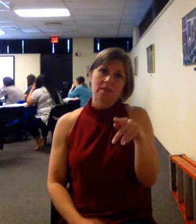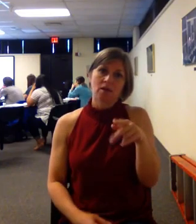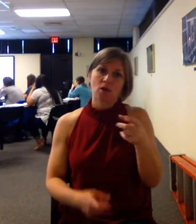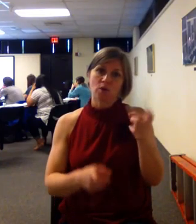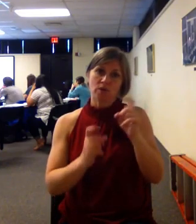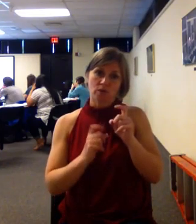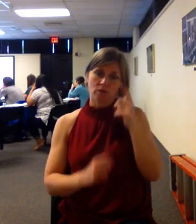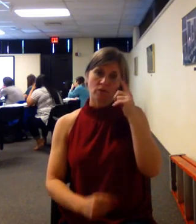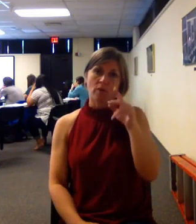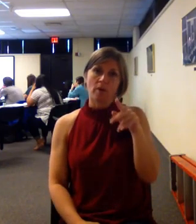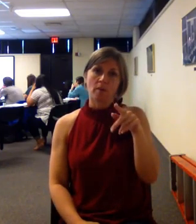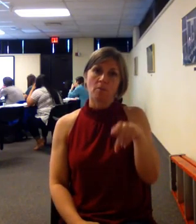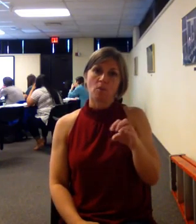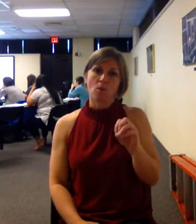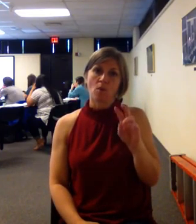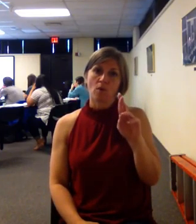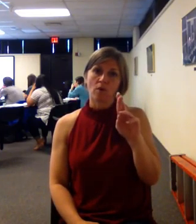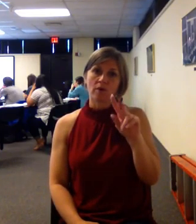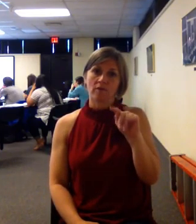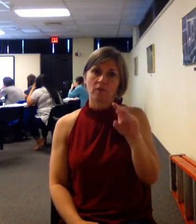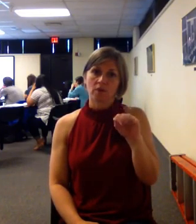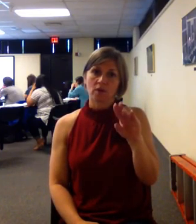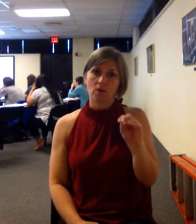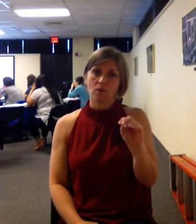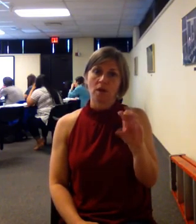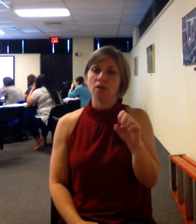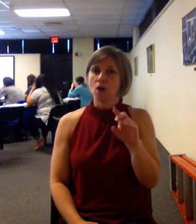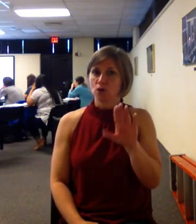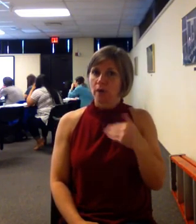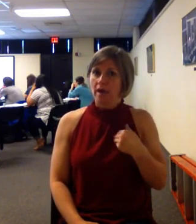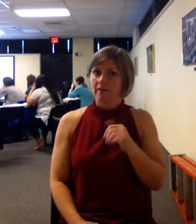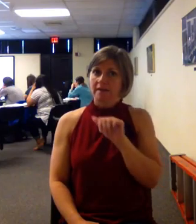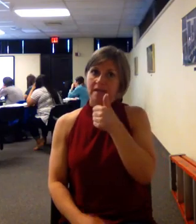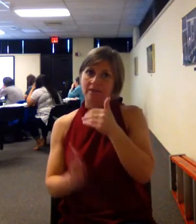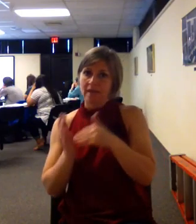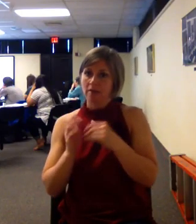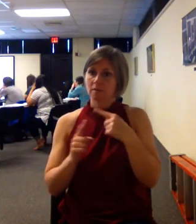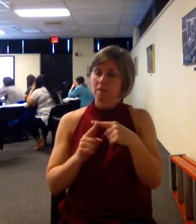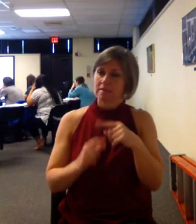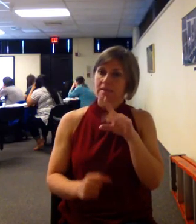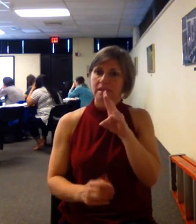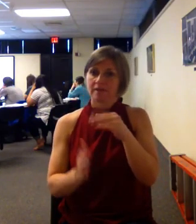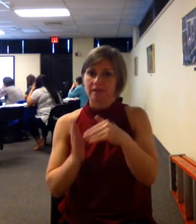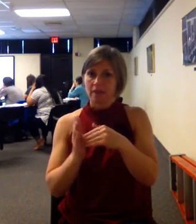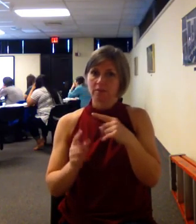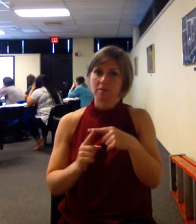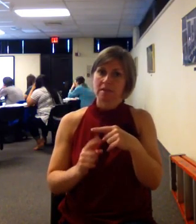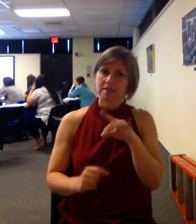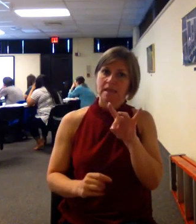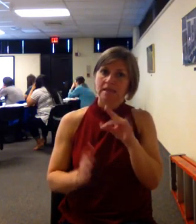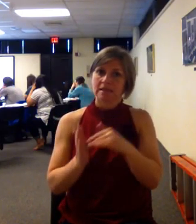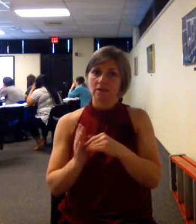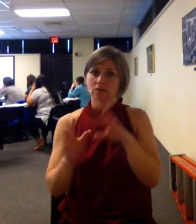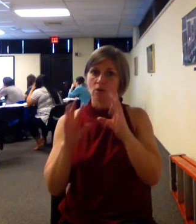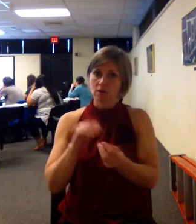we're plugging in the beta with the weights. So you've got 10,000 plus 7,000 plus 8,000, so you've got 25,000 invested in